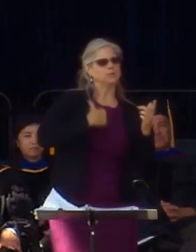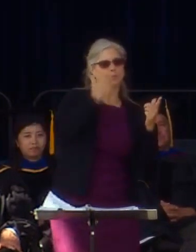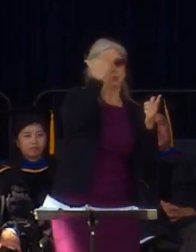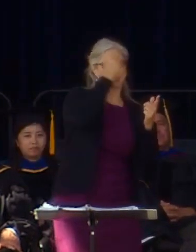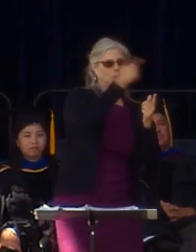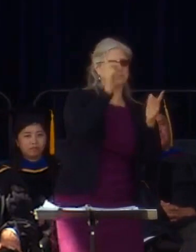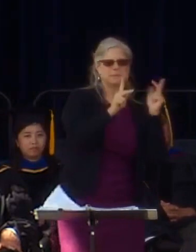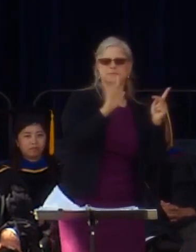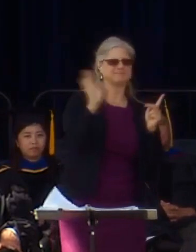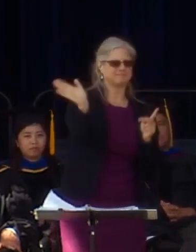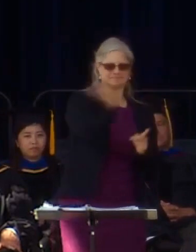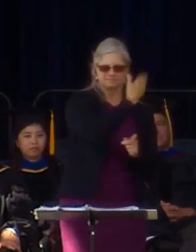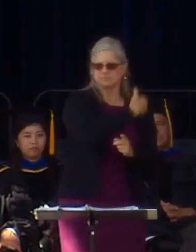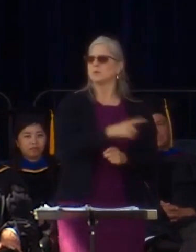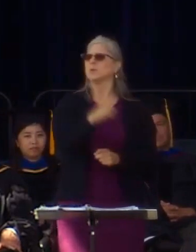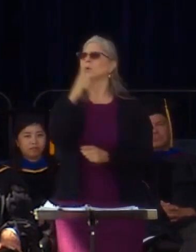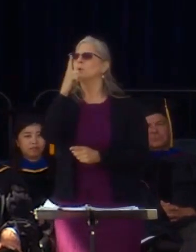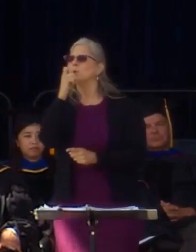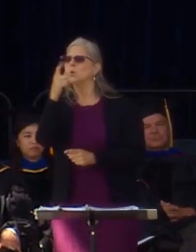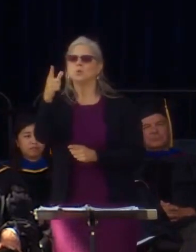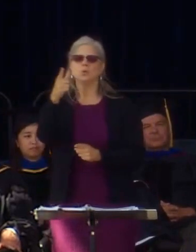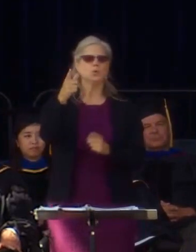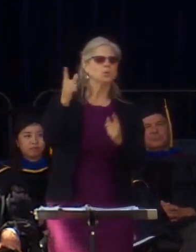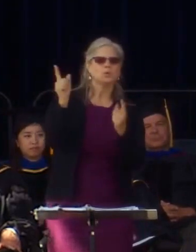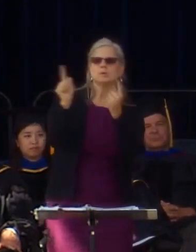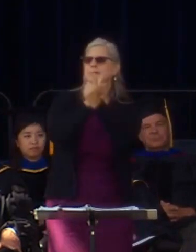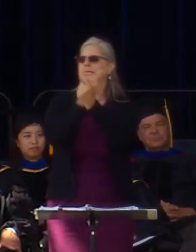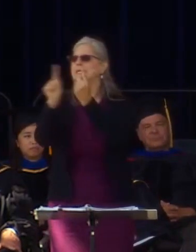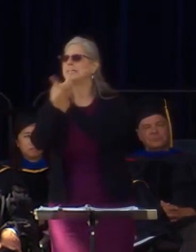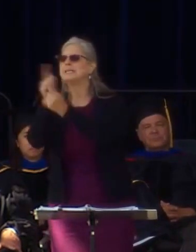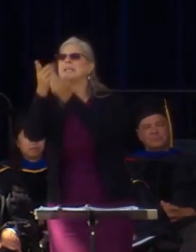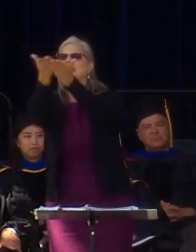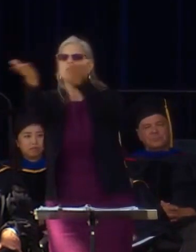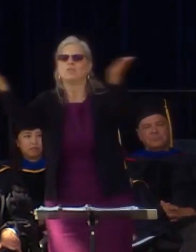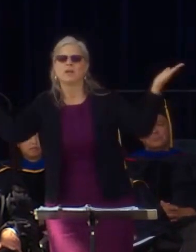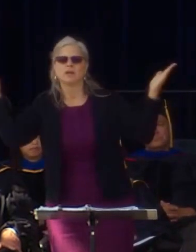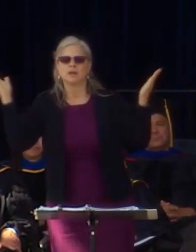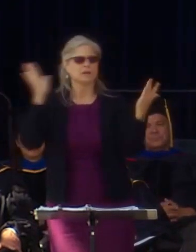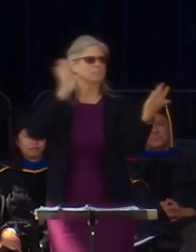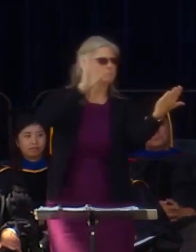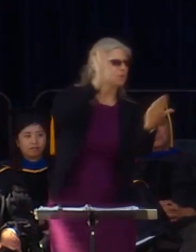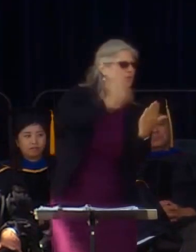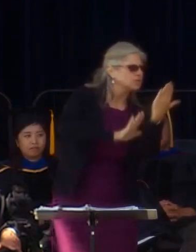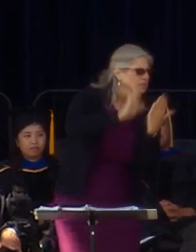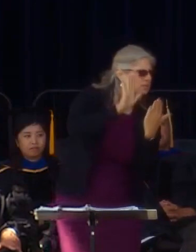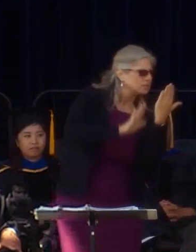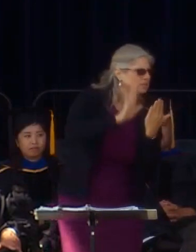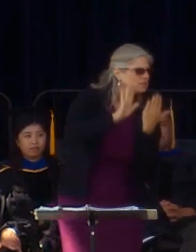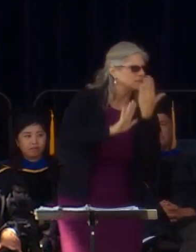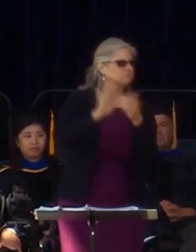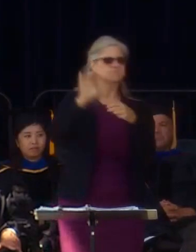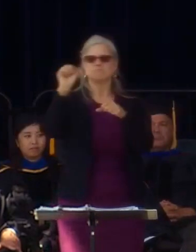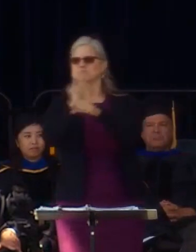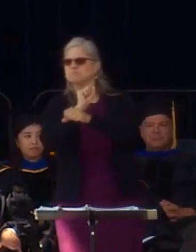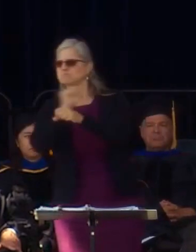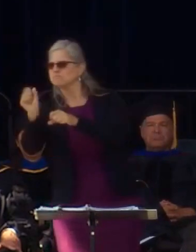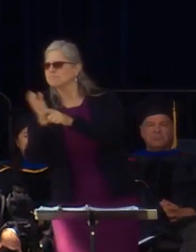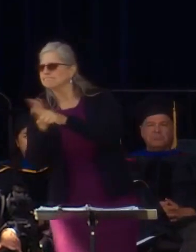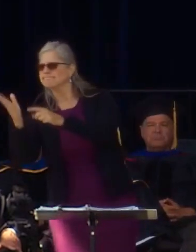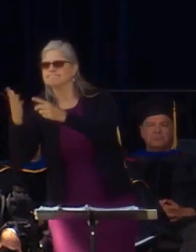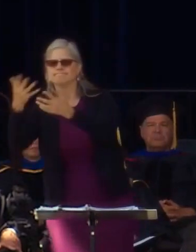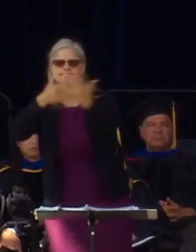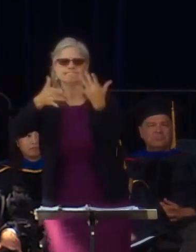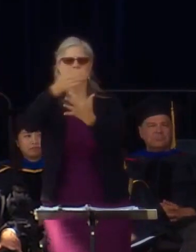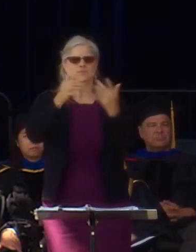knew. It's who you go out there and meet in person, at industry events, with